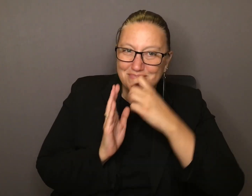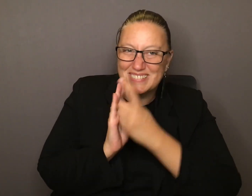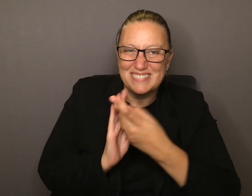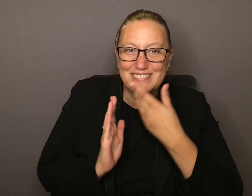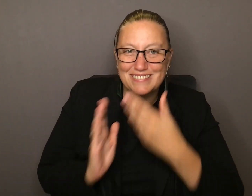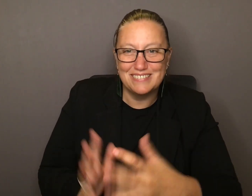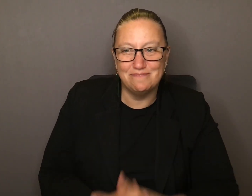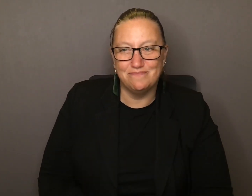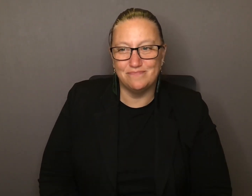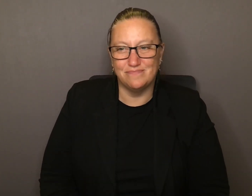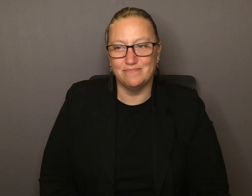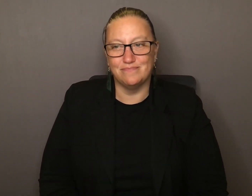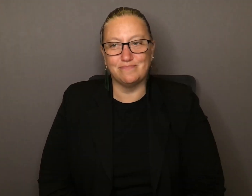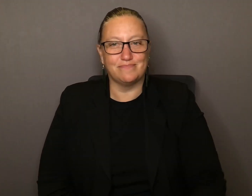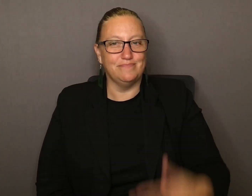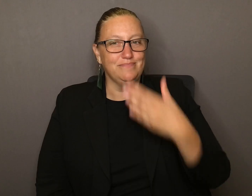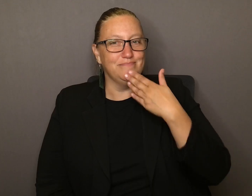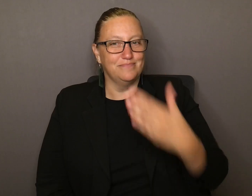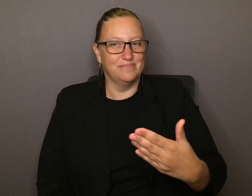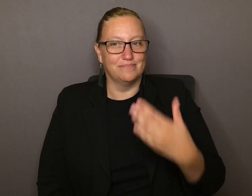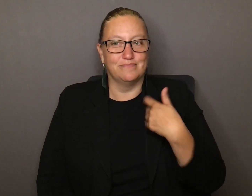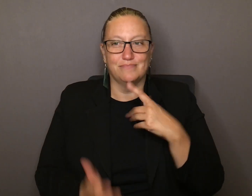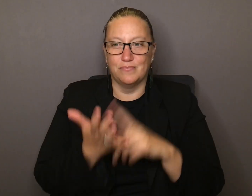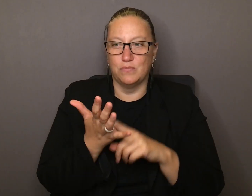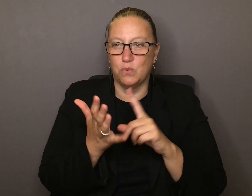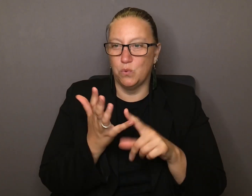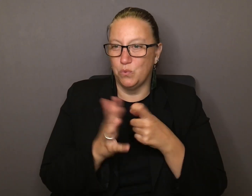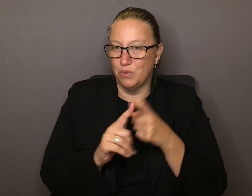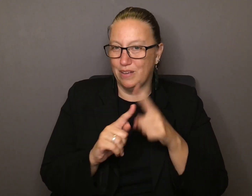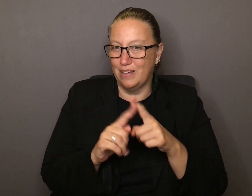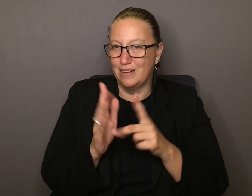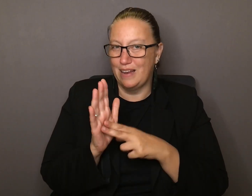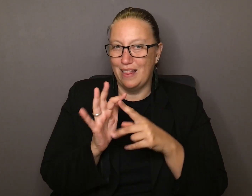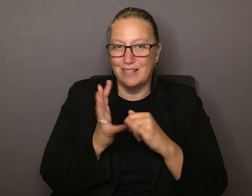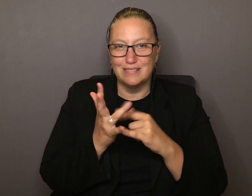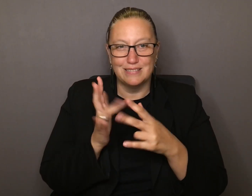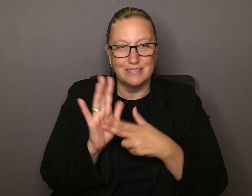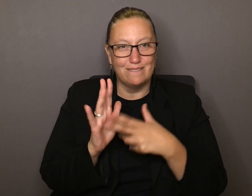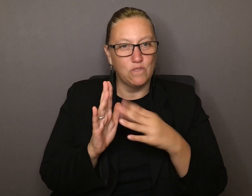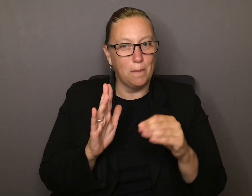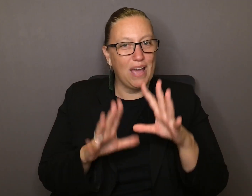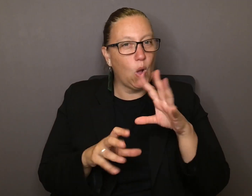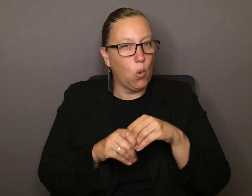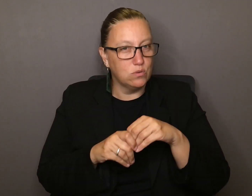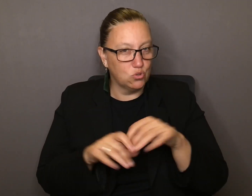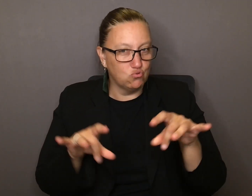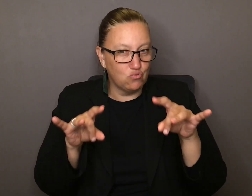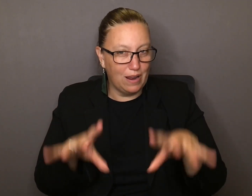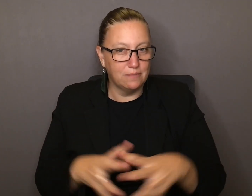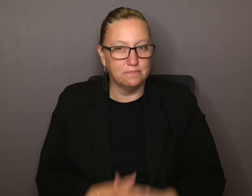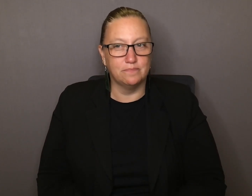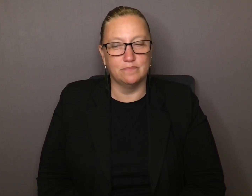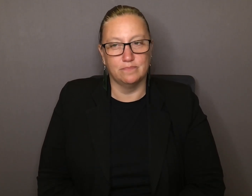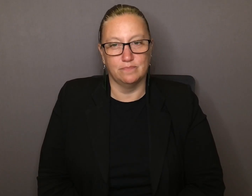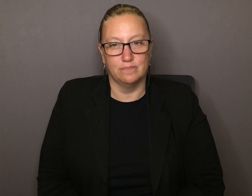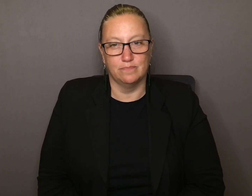Thank you, Jade. So I'm Luke Nielsen from Inclusion Australia, and Inclusion Australia